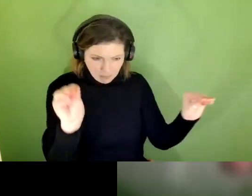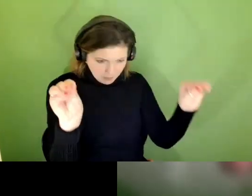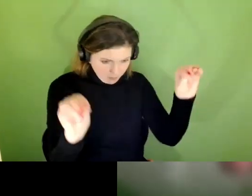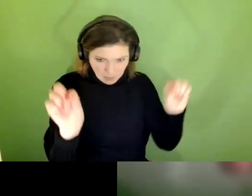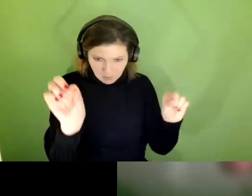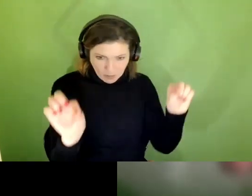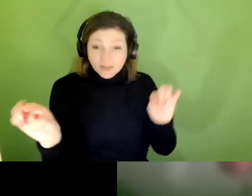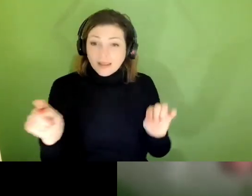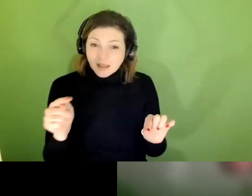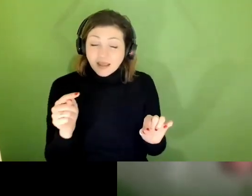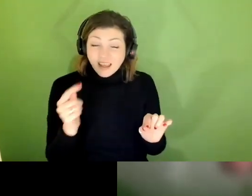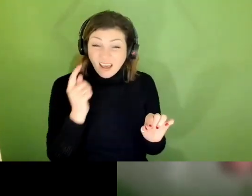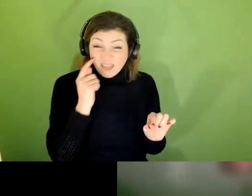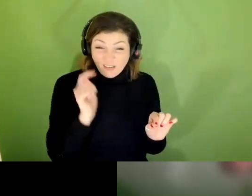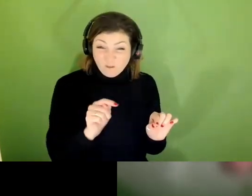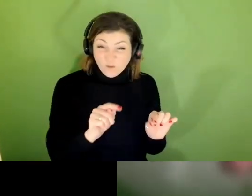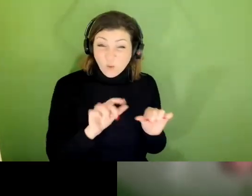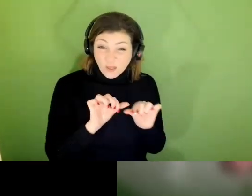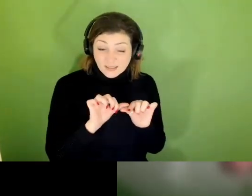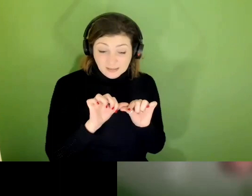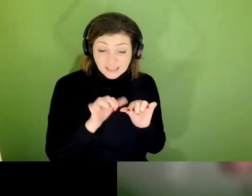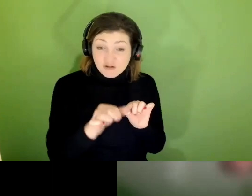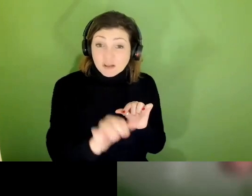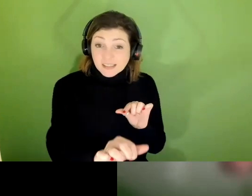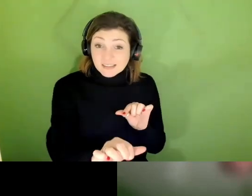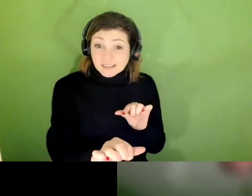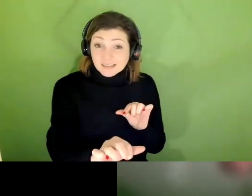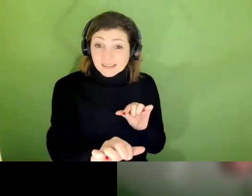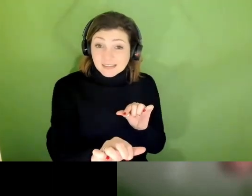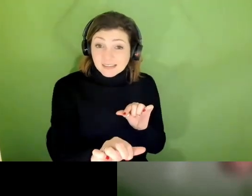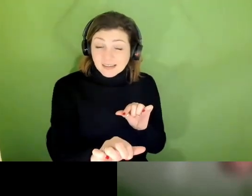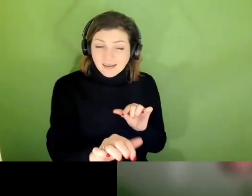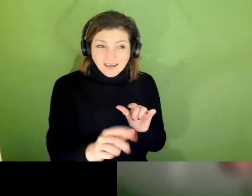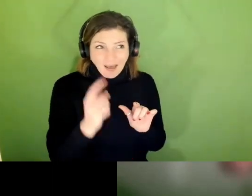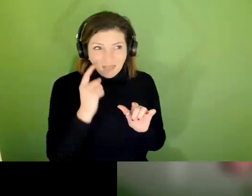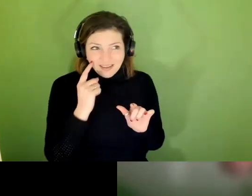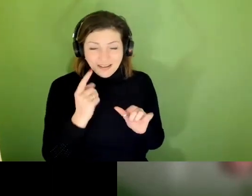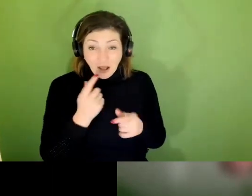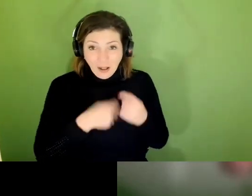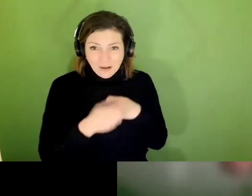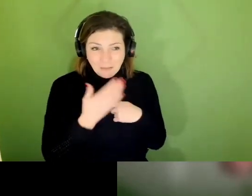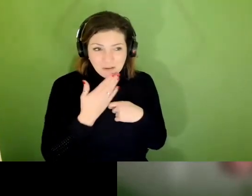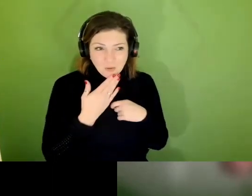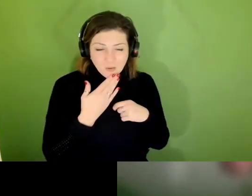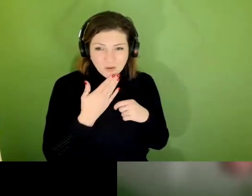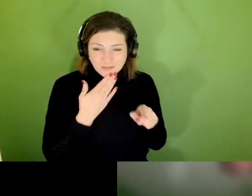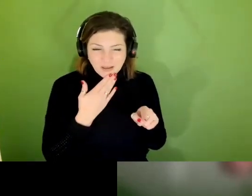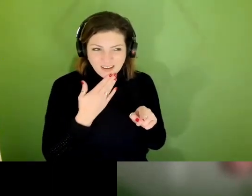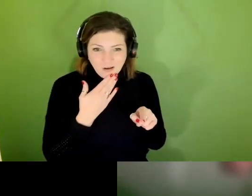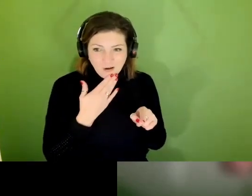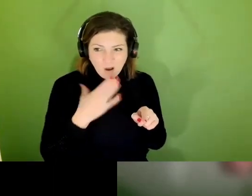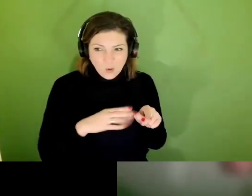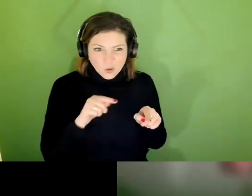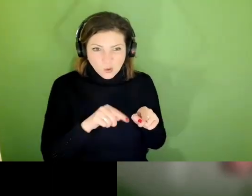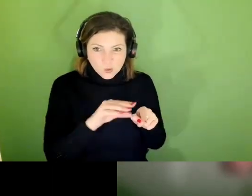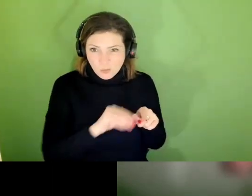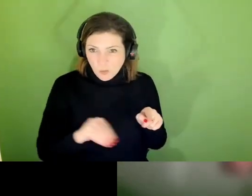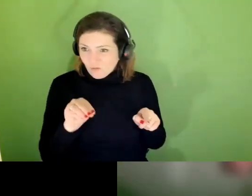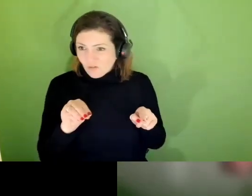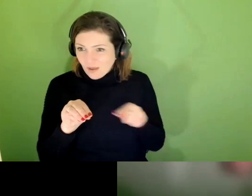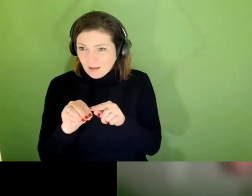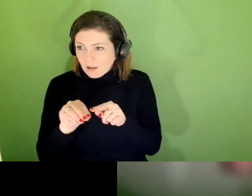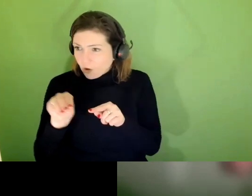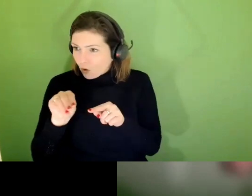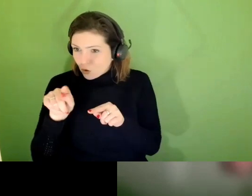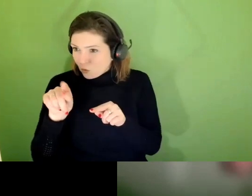I just get so bored that I just want to get to the interesting bit, so I just sort of get them to that quite quickly, and then get them out quite quickly because